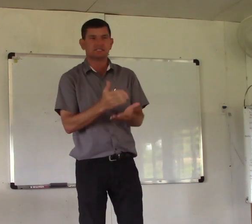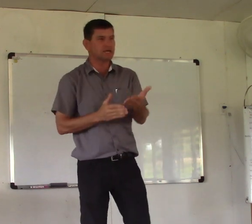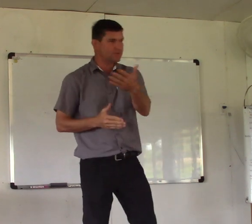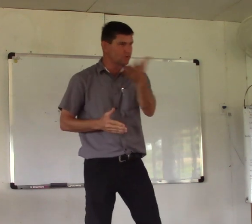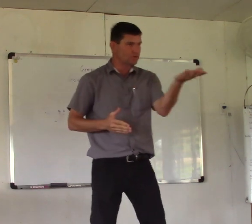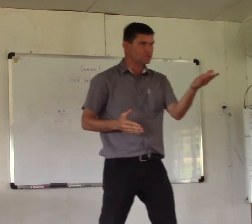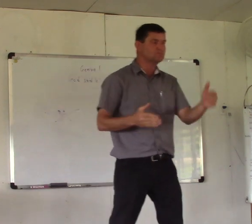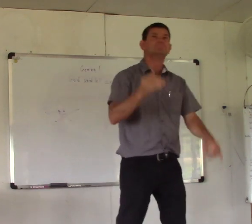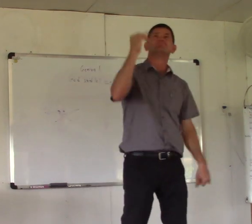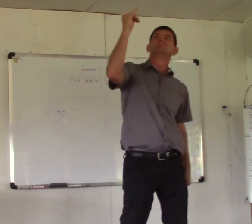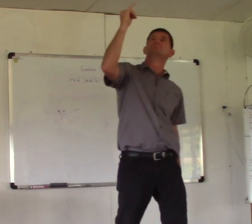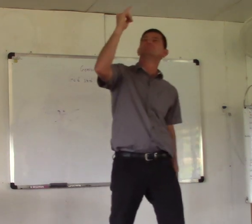Some of you